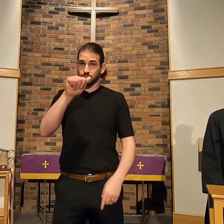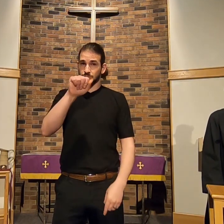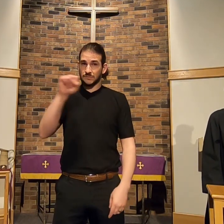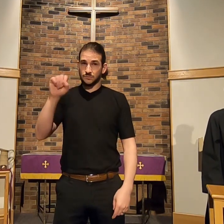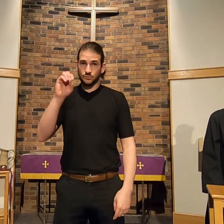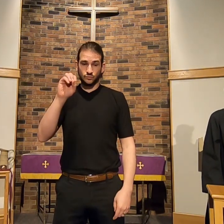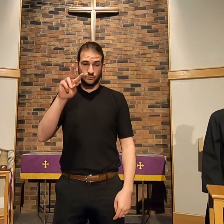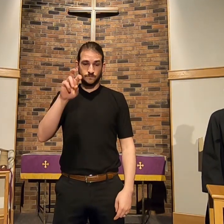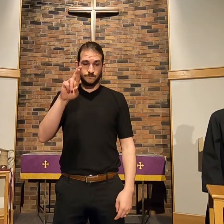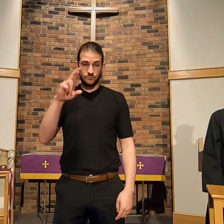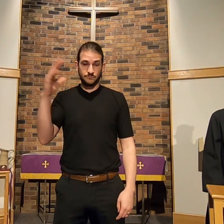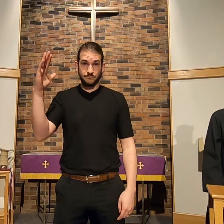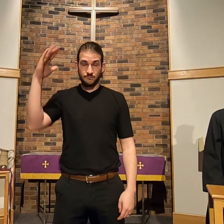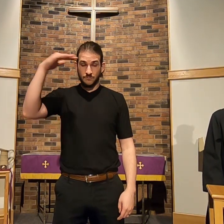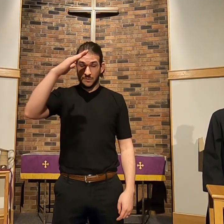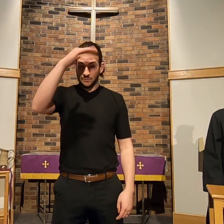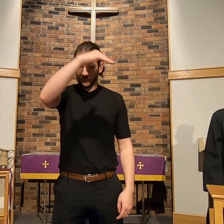During Passover,